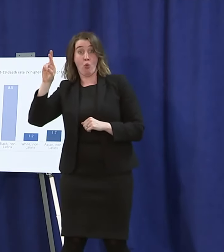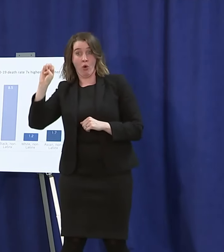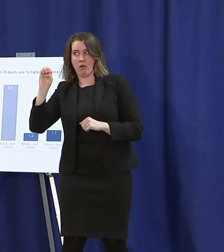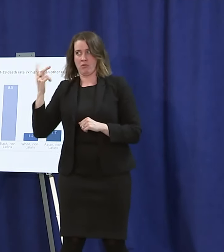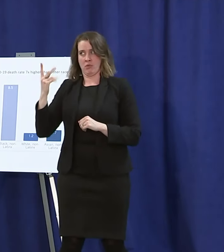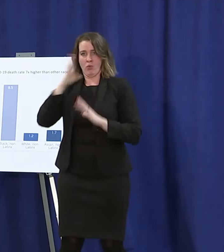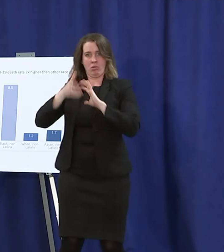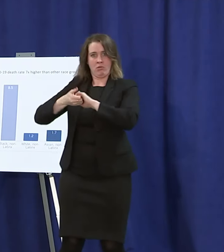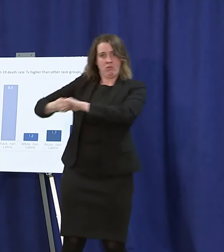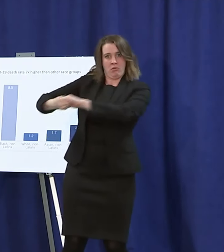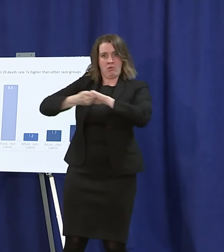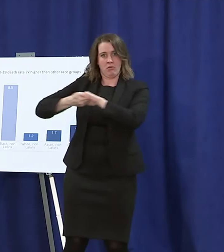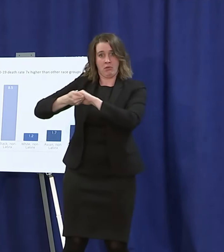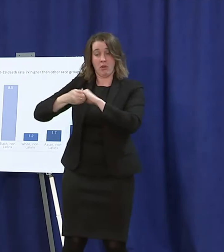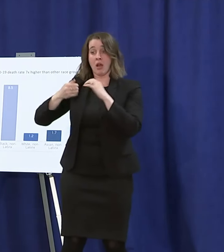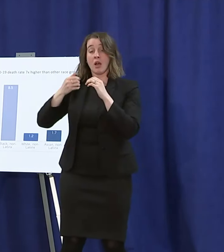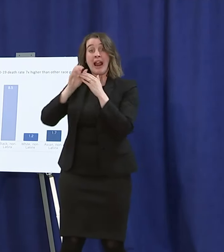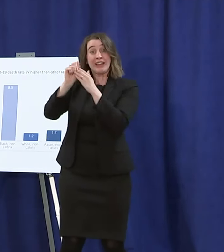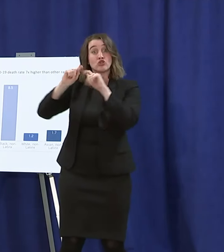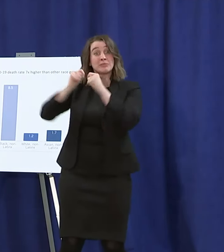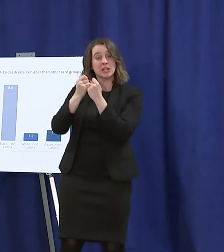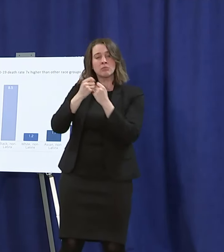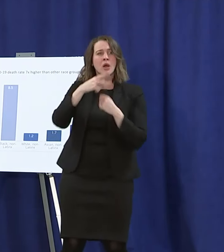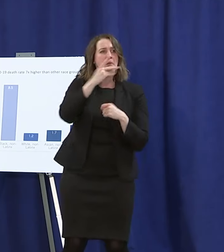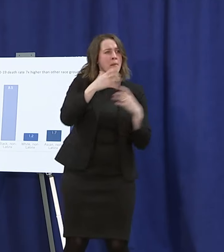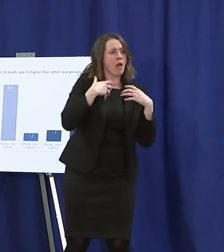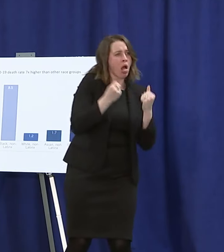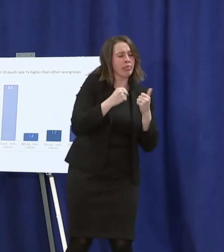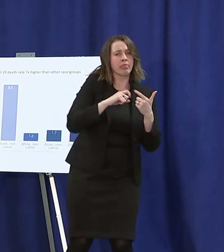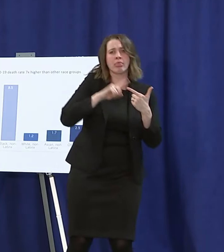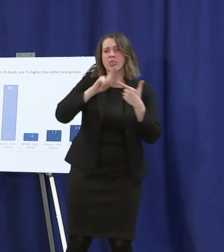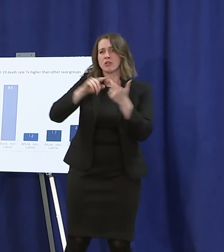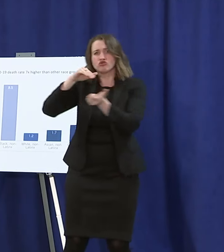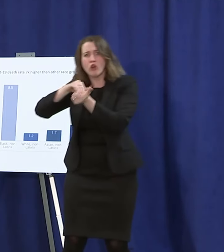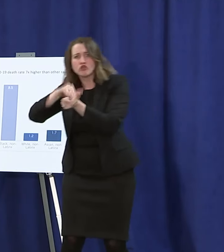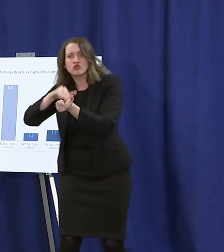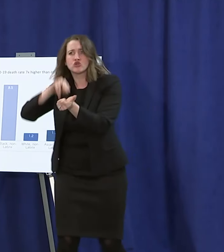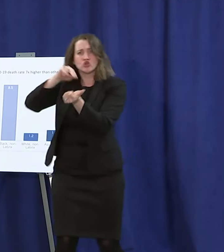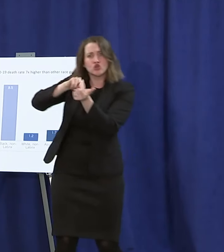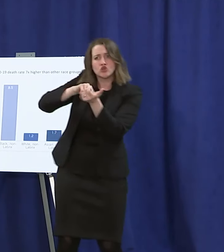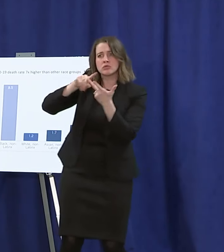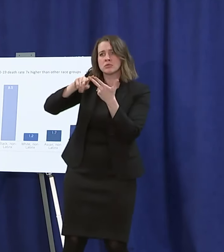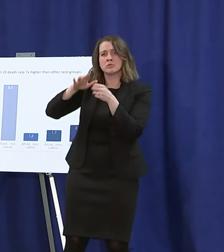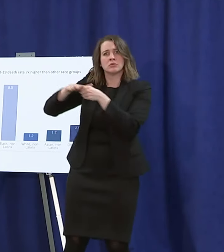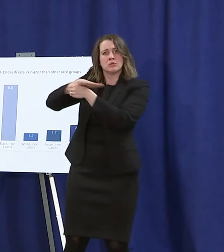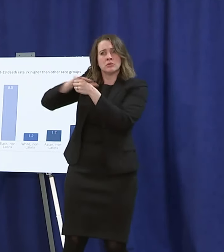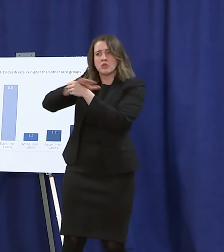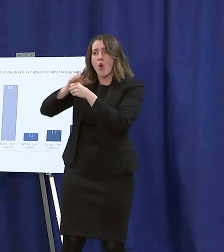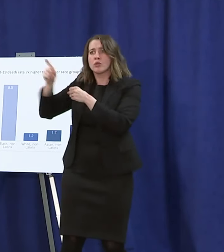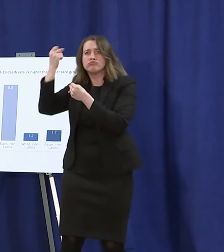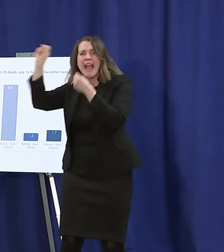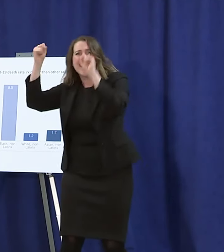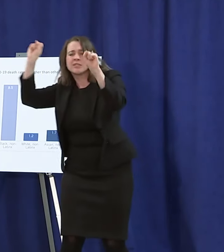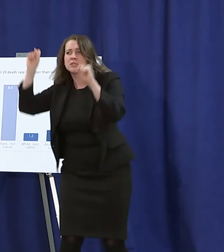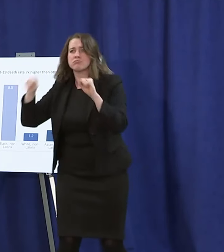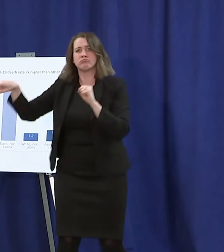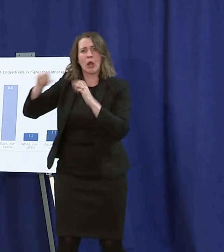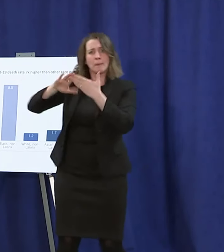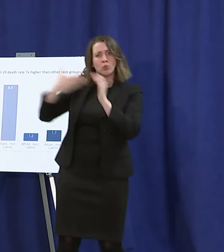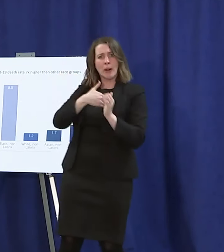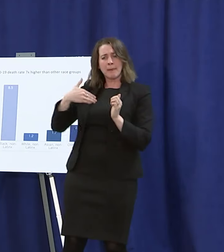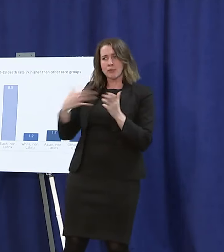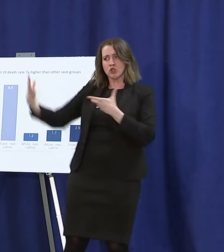team consisting of public health experts, personnel from provider networks, and local community activists and stakeholders